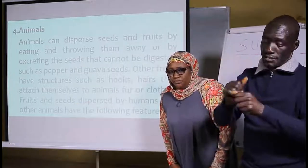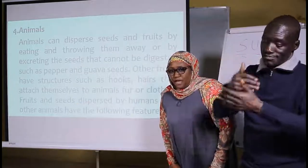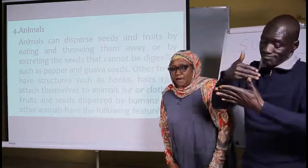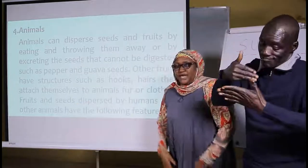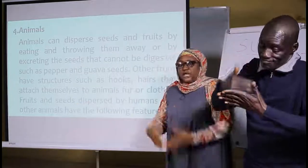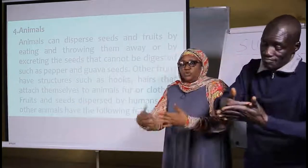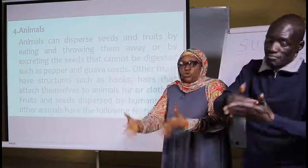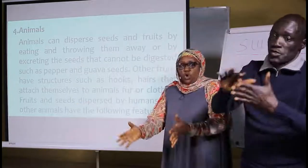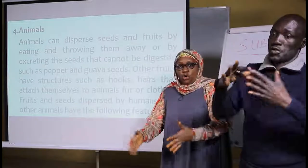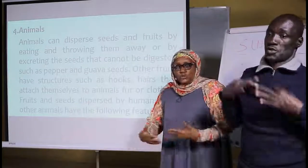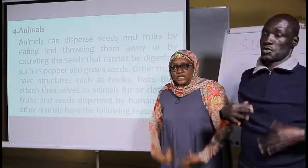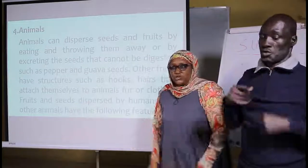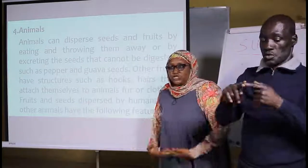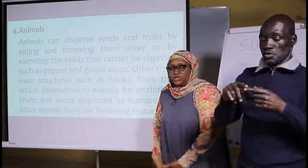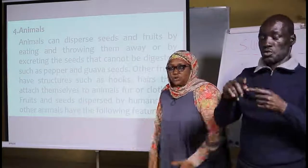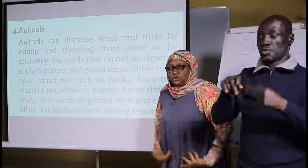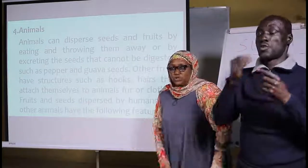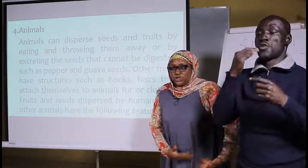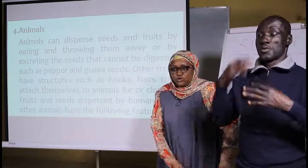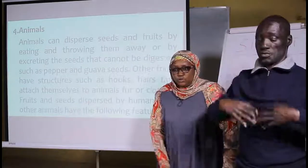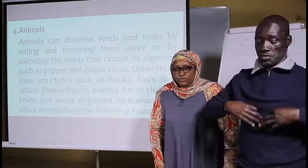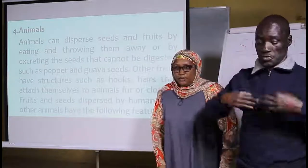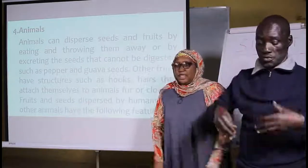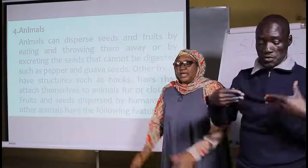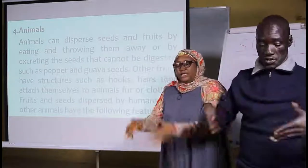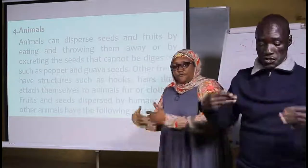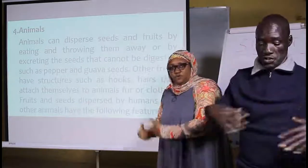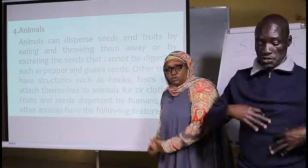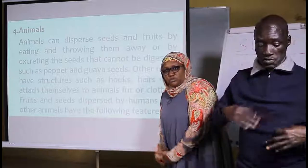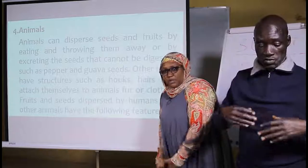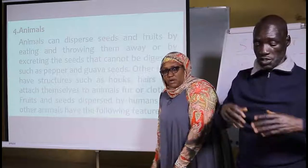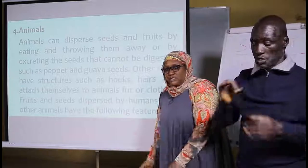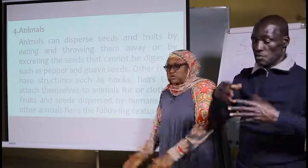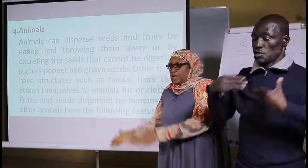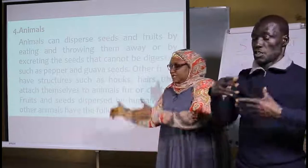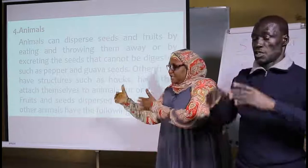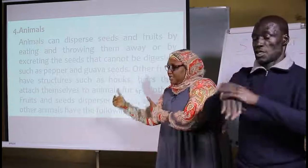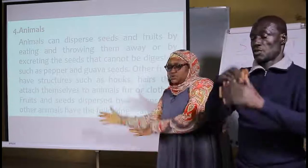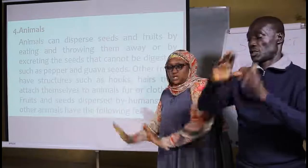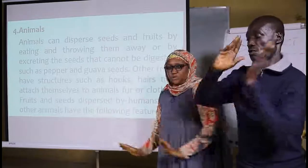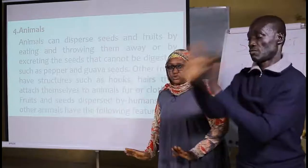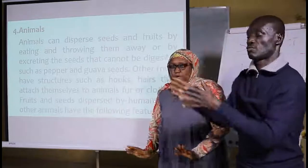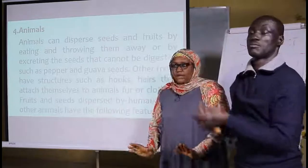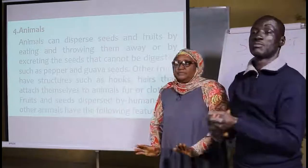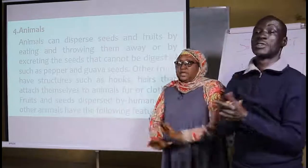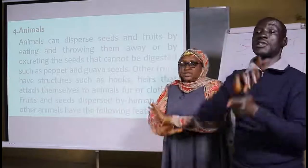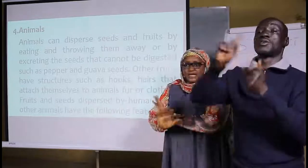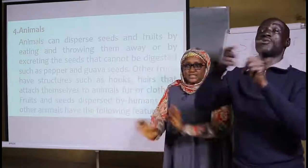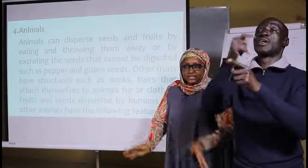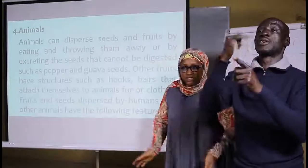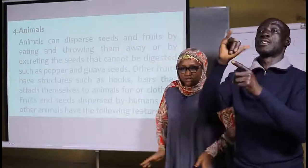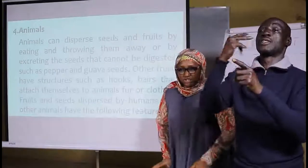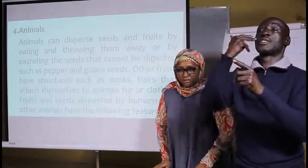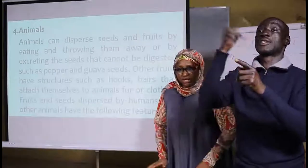clothes. And by the time you go home, you start to shake your clothes, you want to remove them. If you remove them outside where they find a suitable soil, it